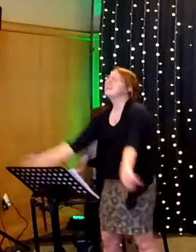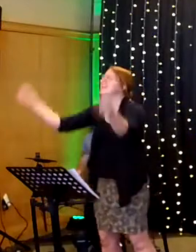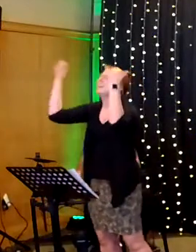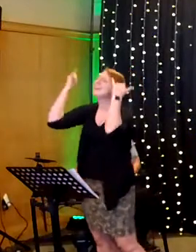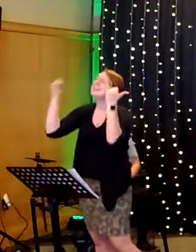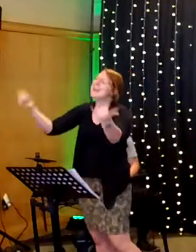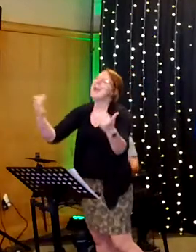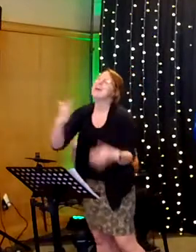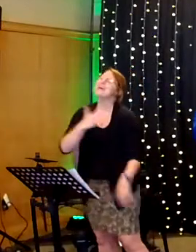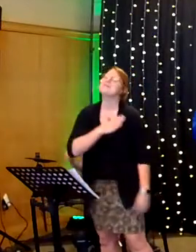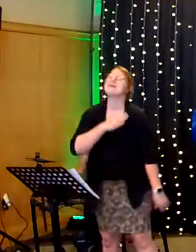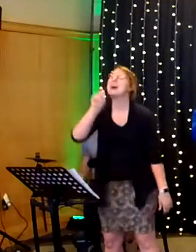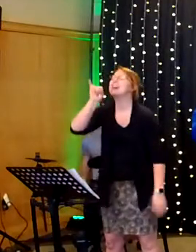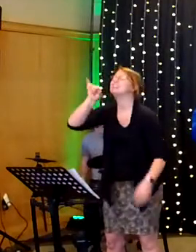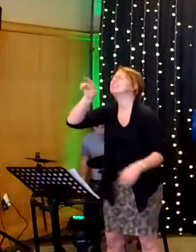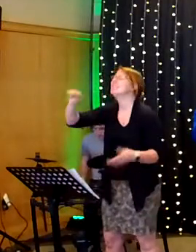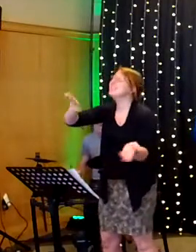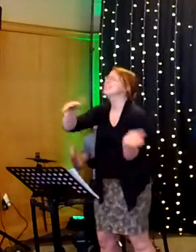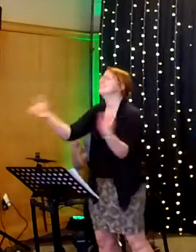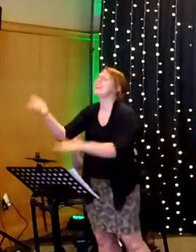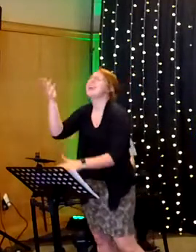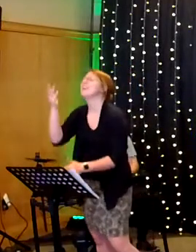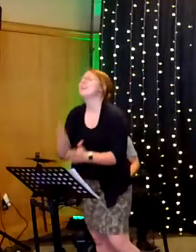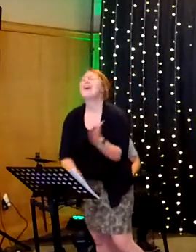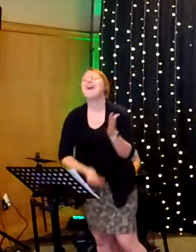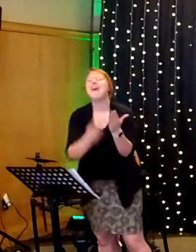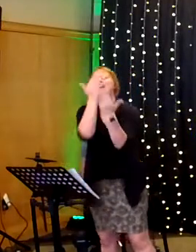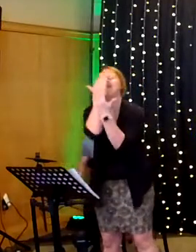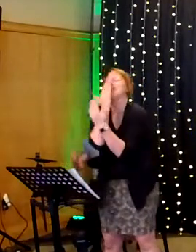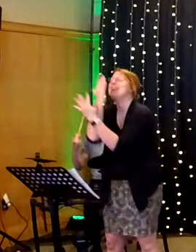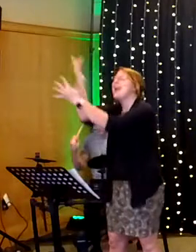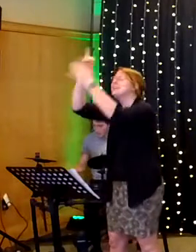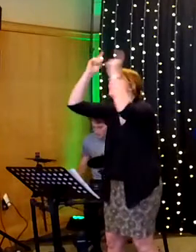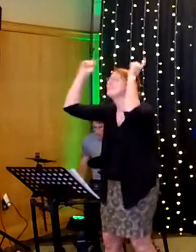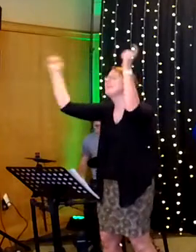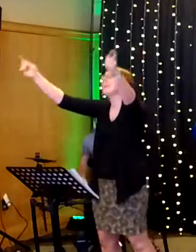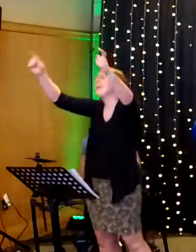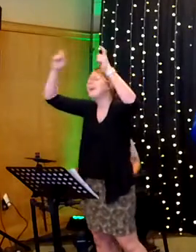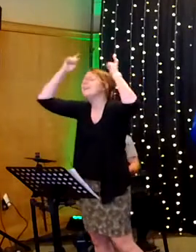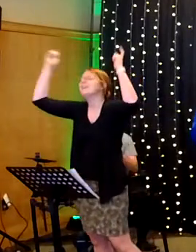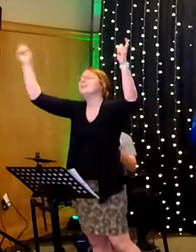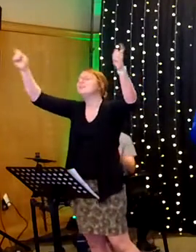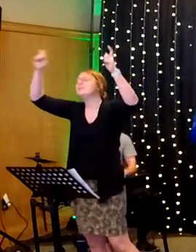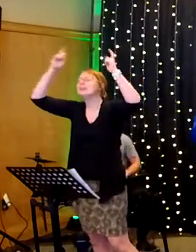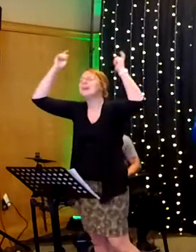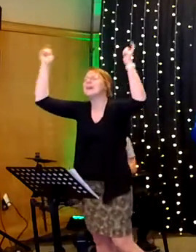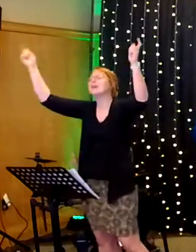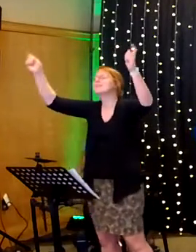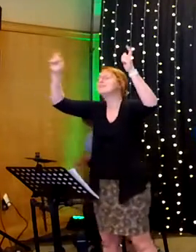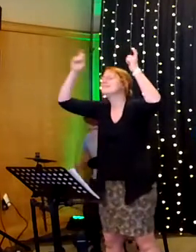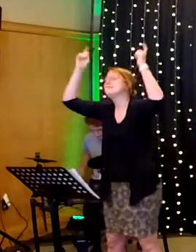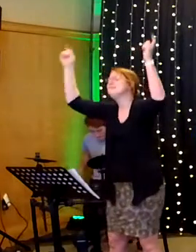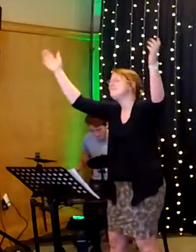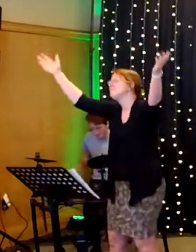gone. Now my sin is dead and gone, and I sing